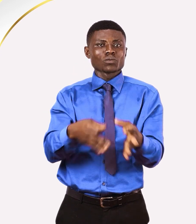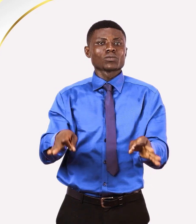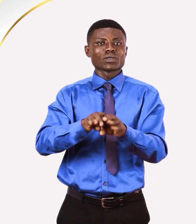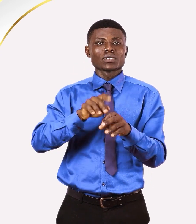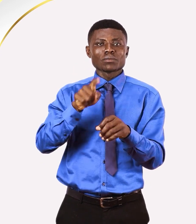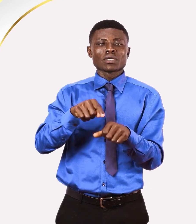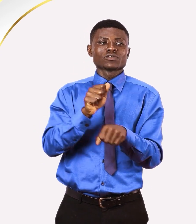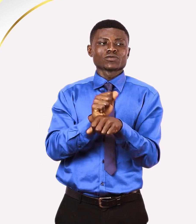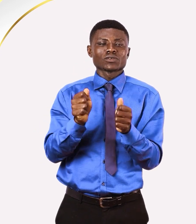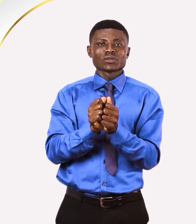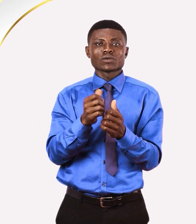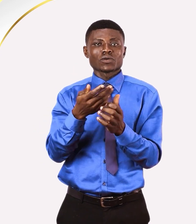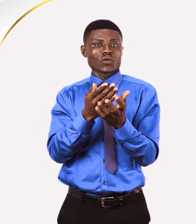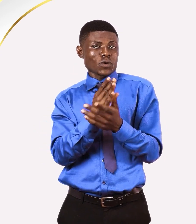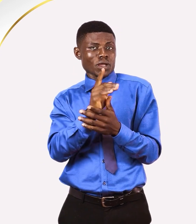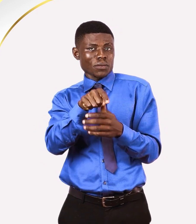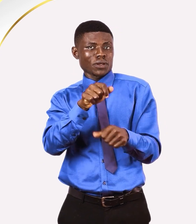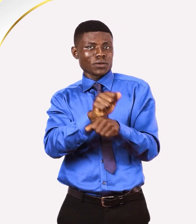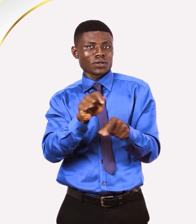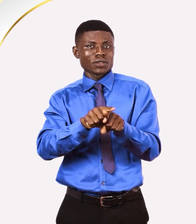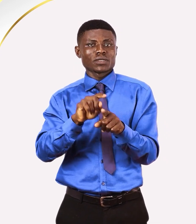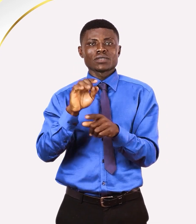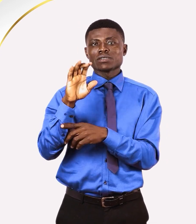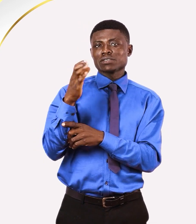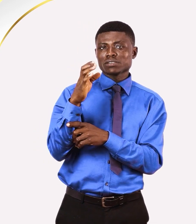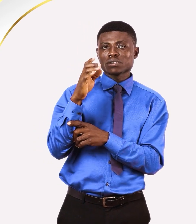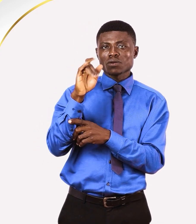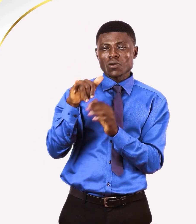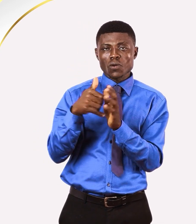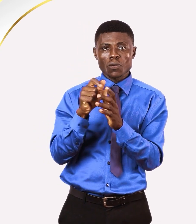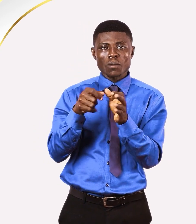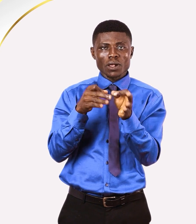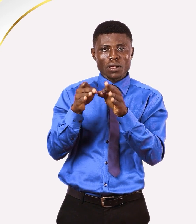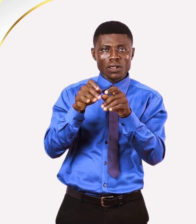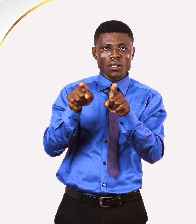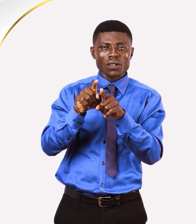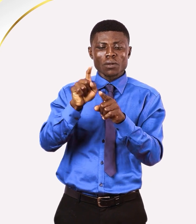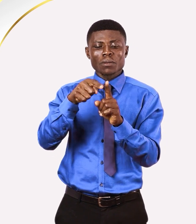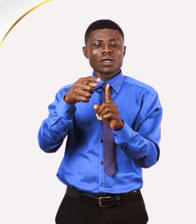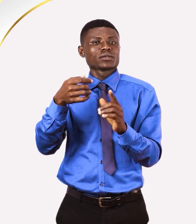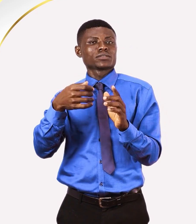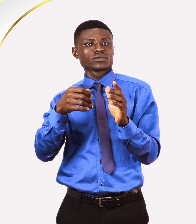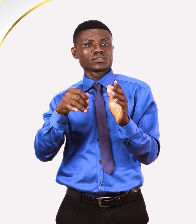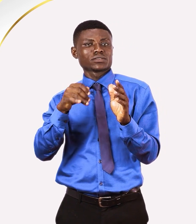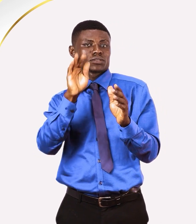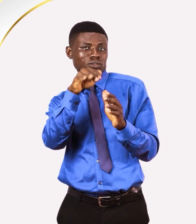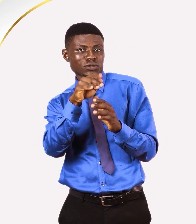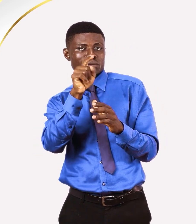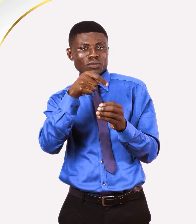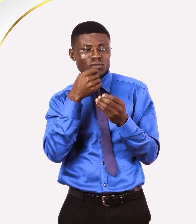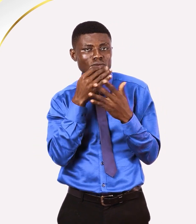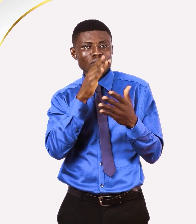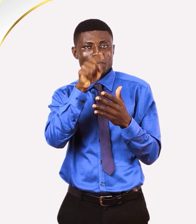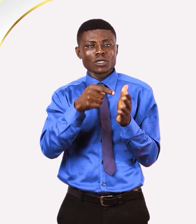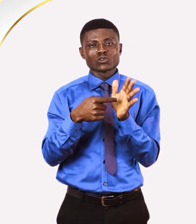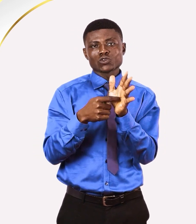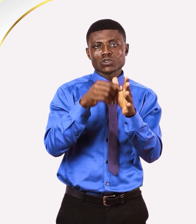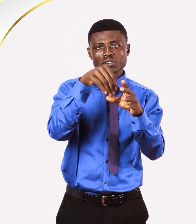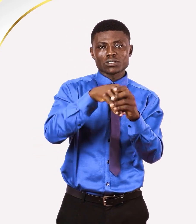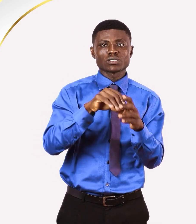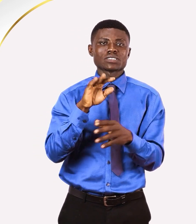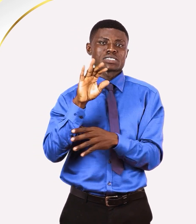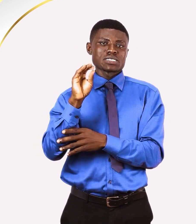considers necessary to complete the records. C. The address to which a notice shall be sent should